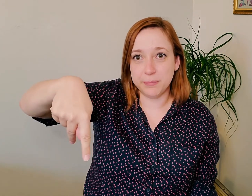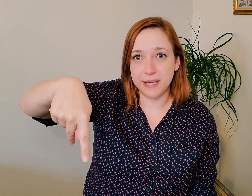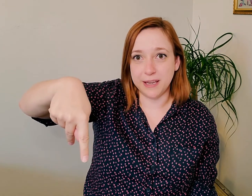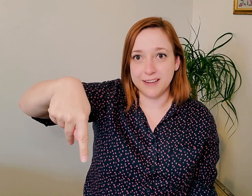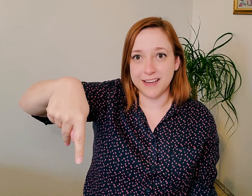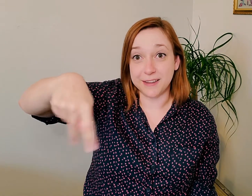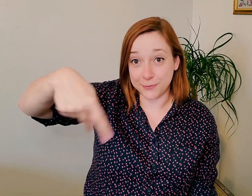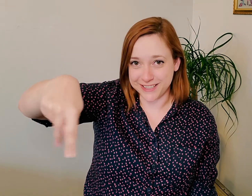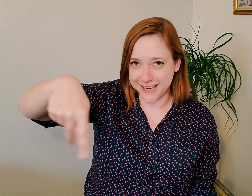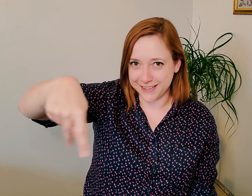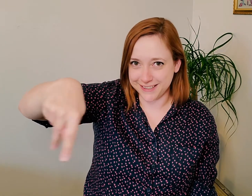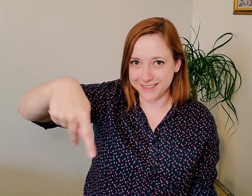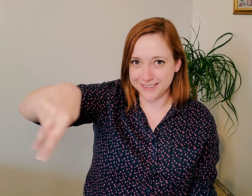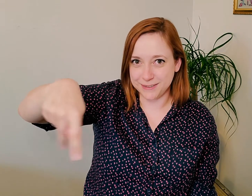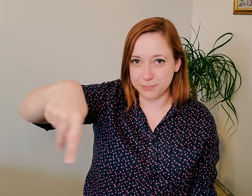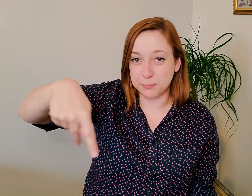P and then we shake. Purple.